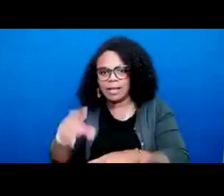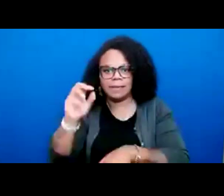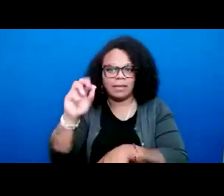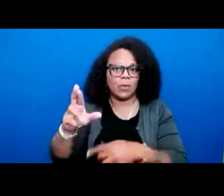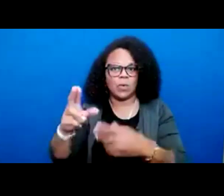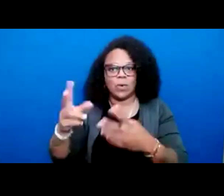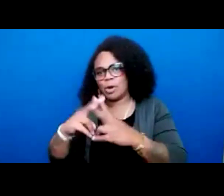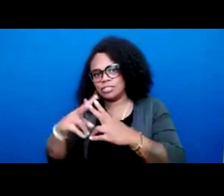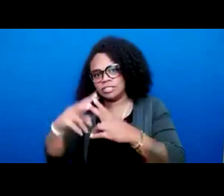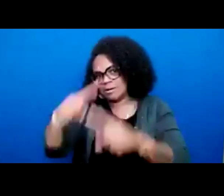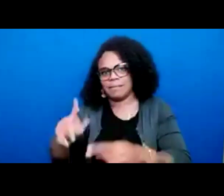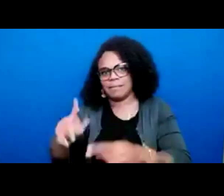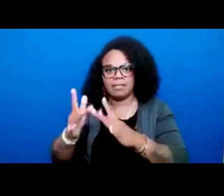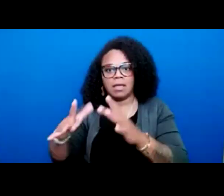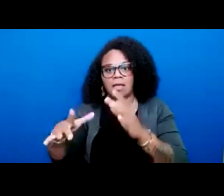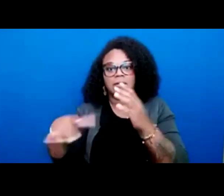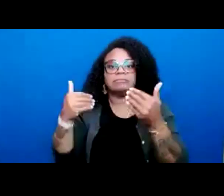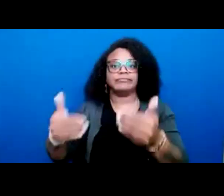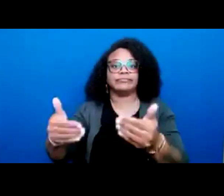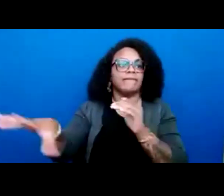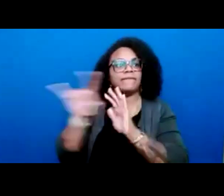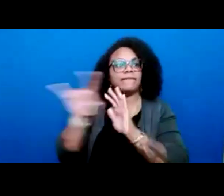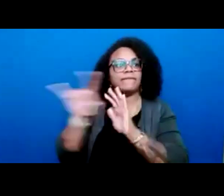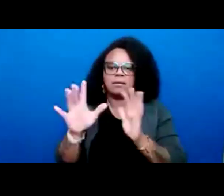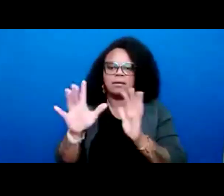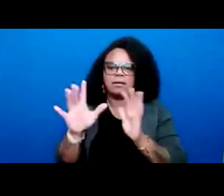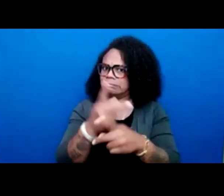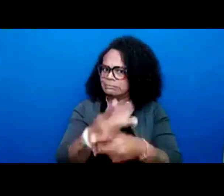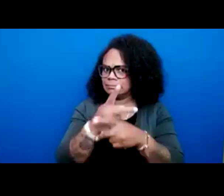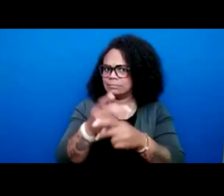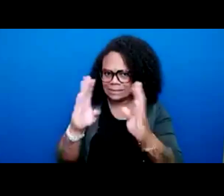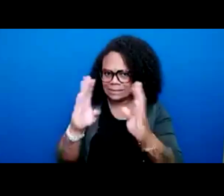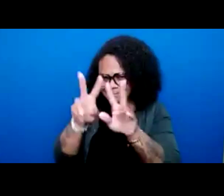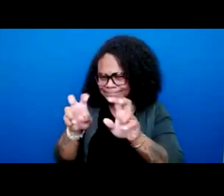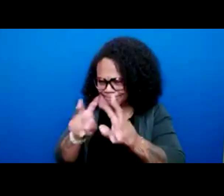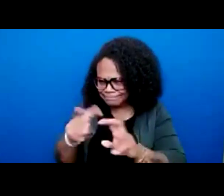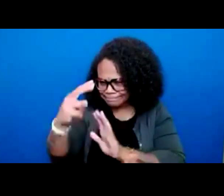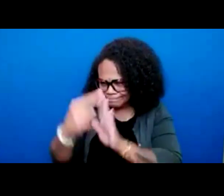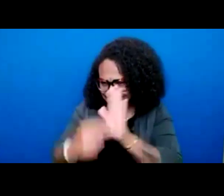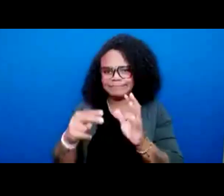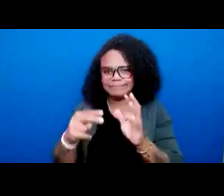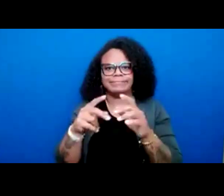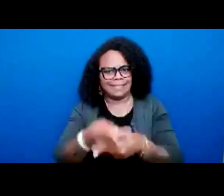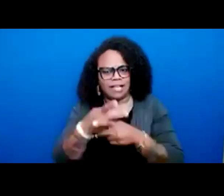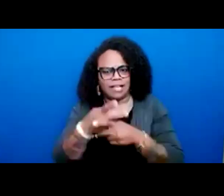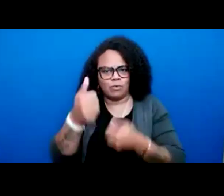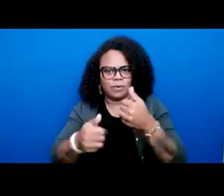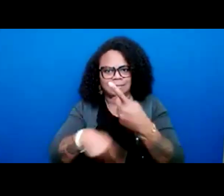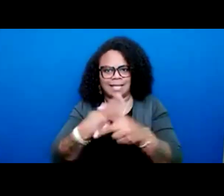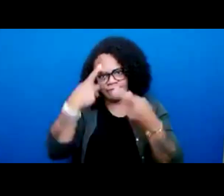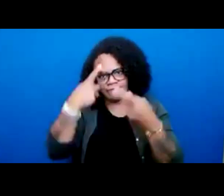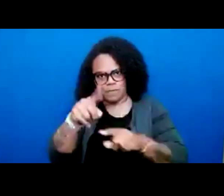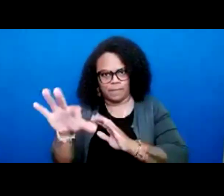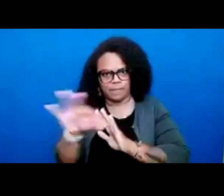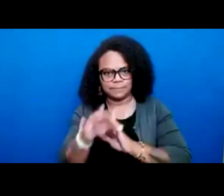agreements online. So you need to make sure that you're very careful about what you do, what type of agreements you find.